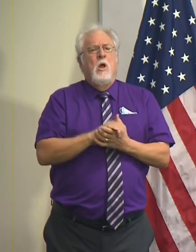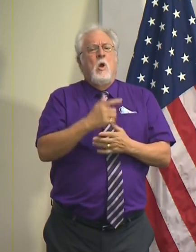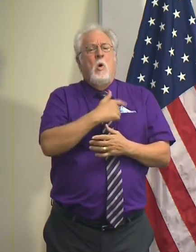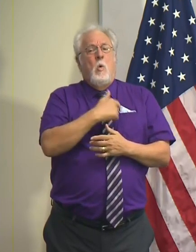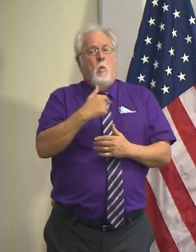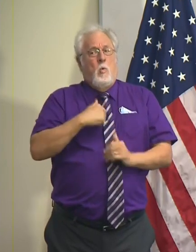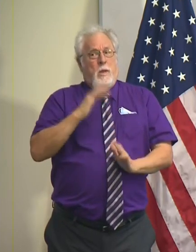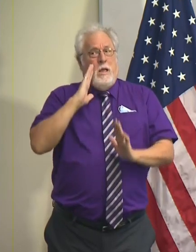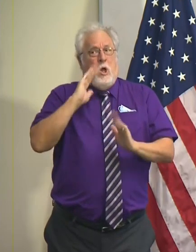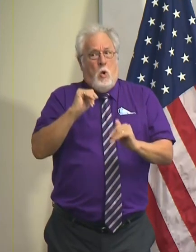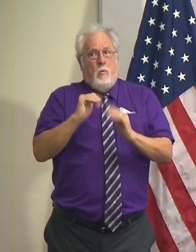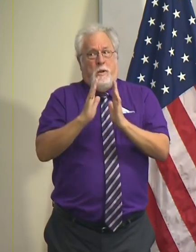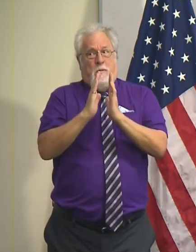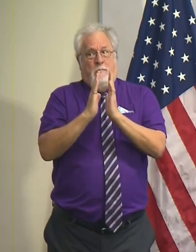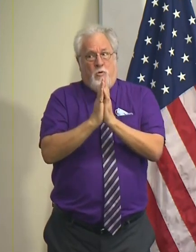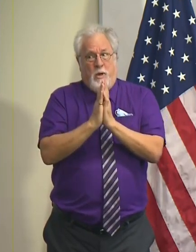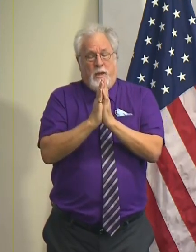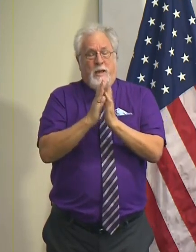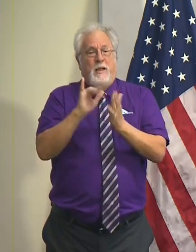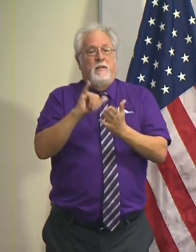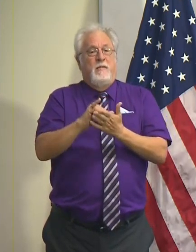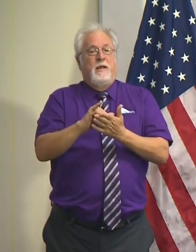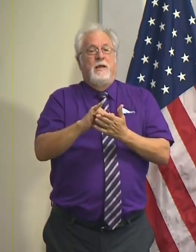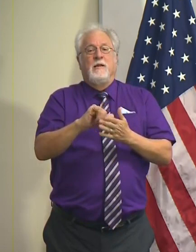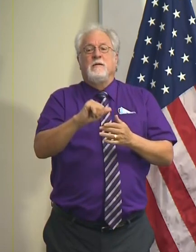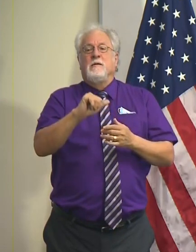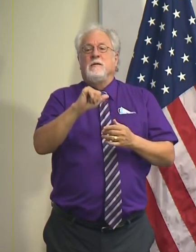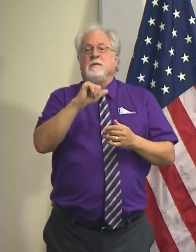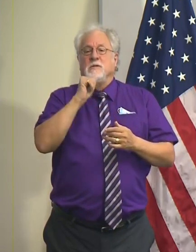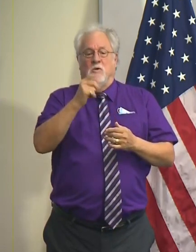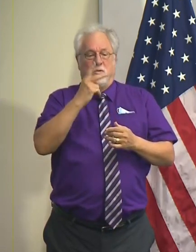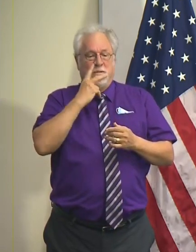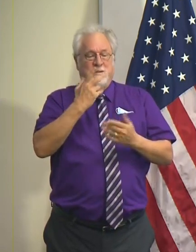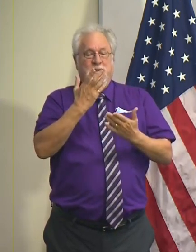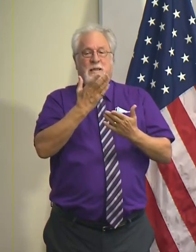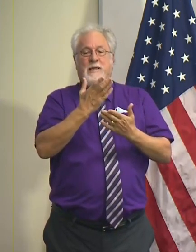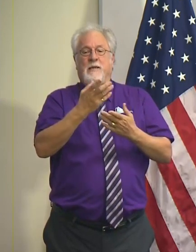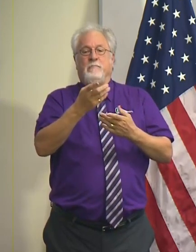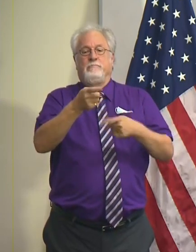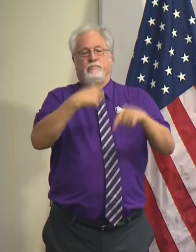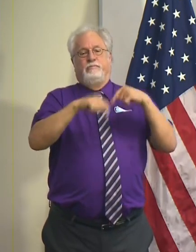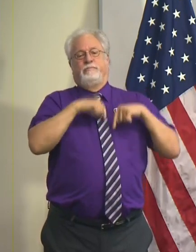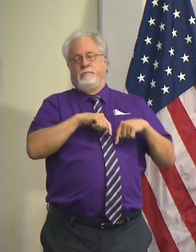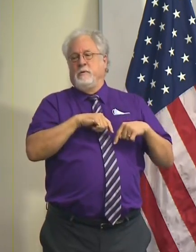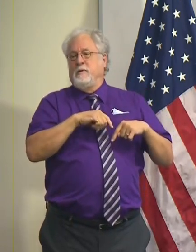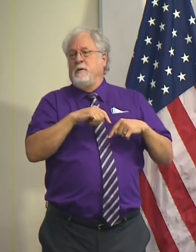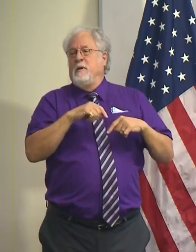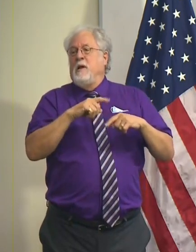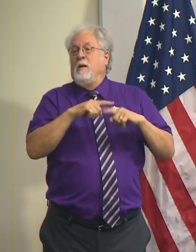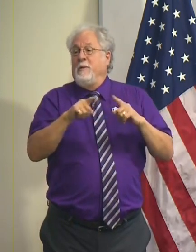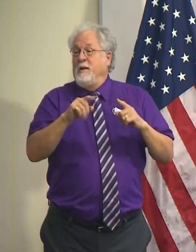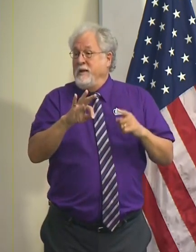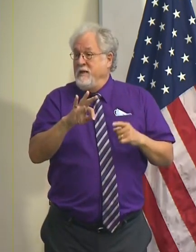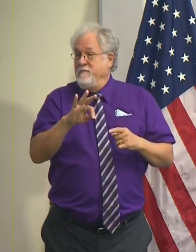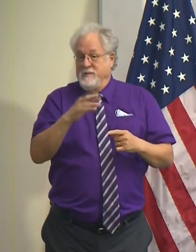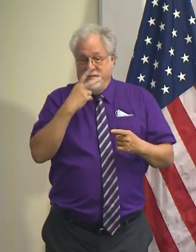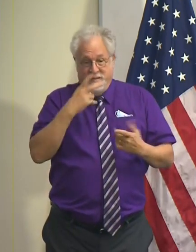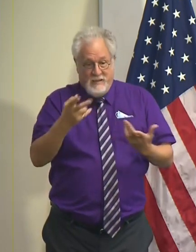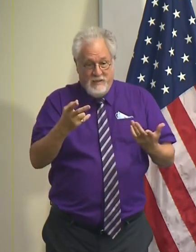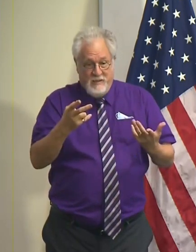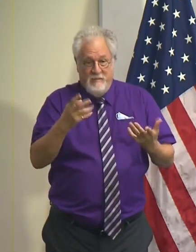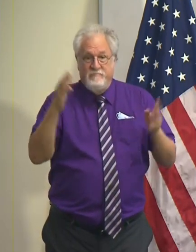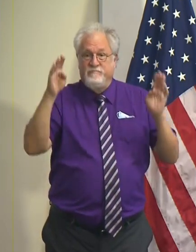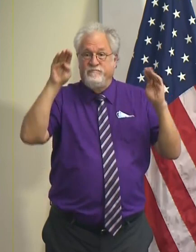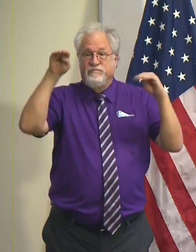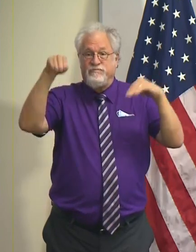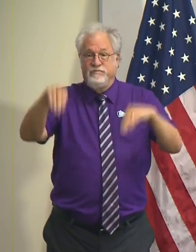we hope, we pray that we don't see things go backwards. But if we do,